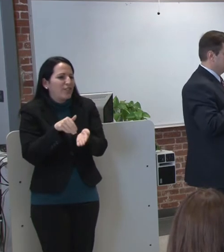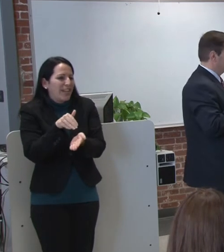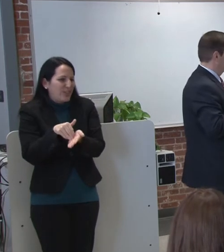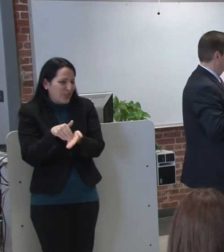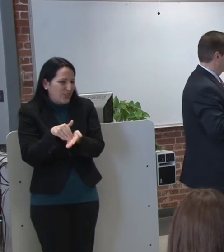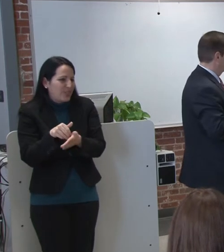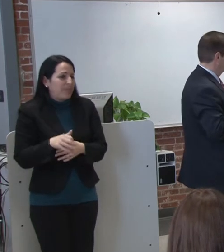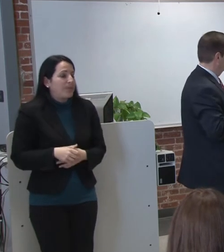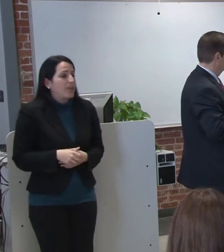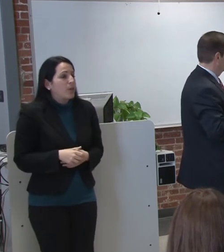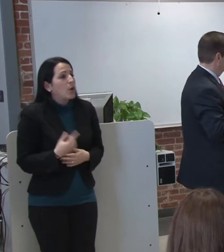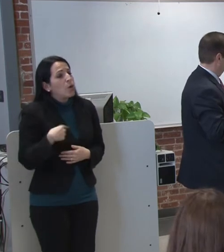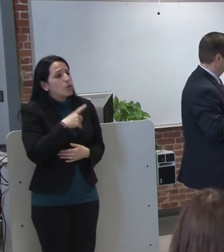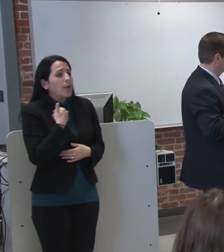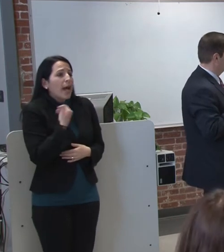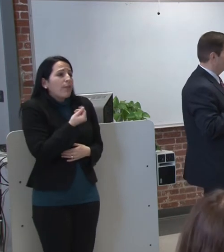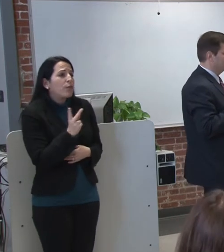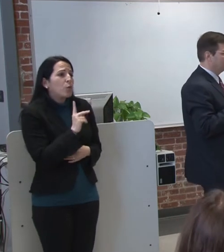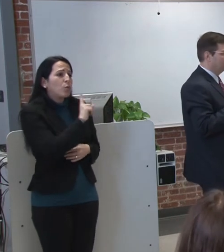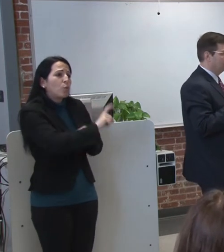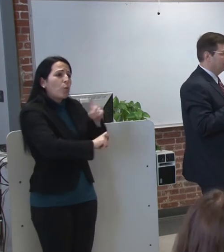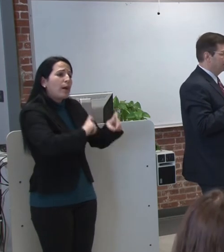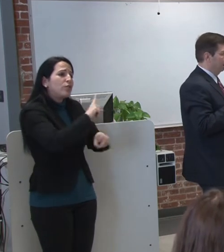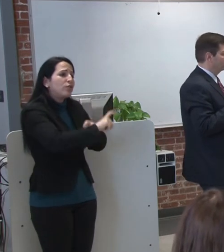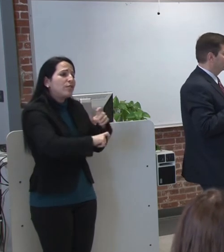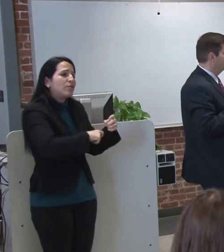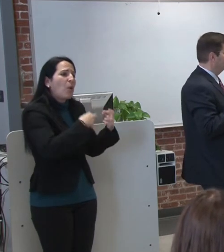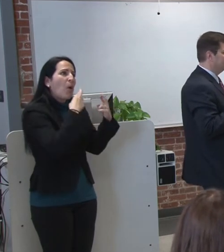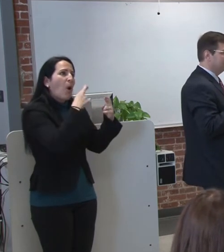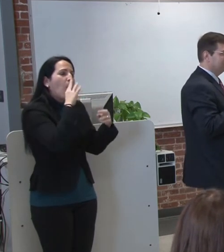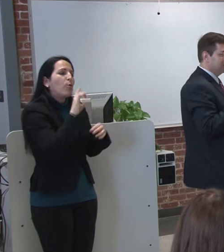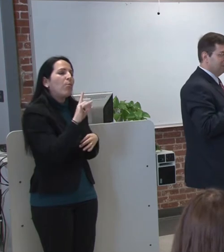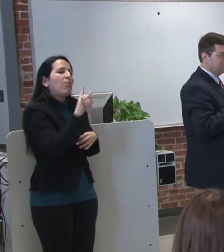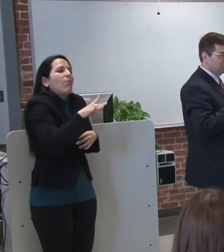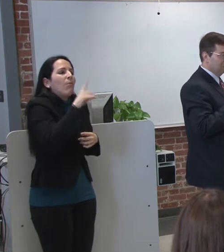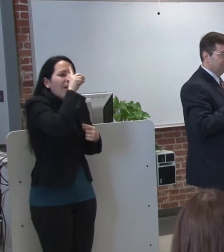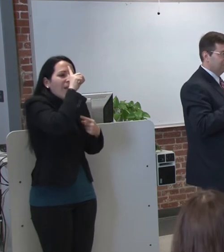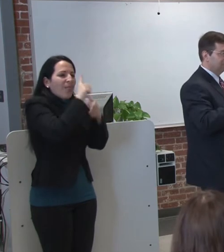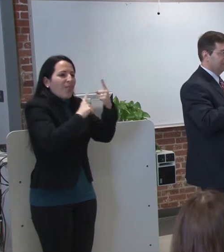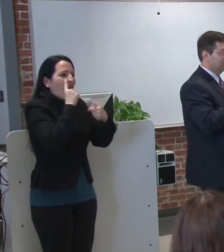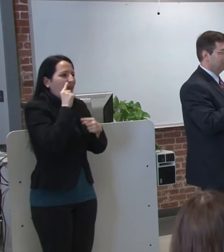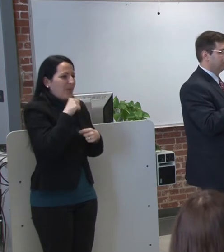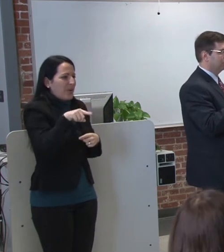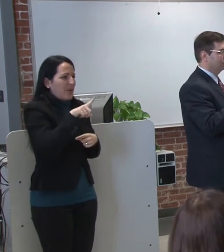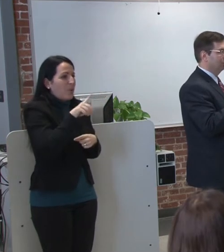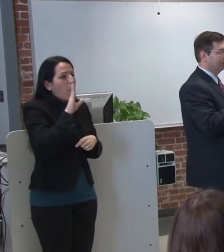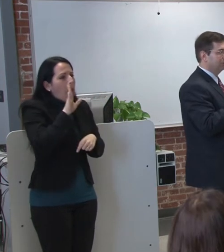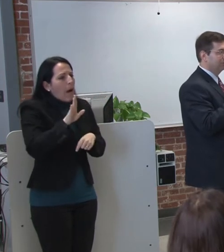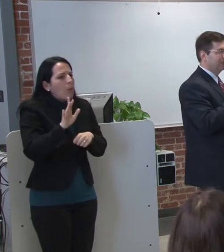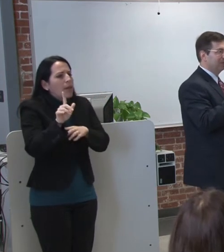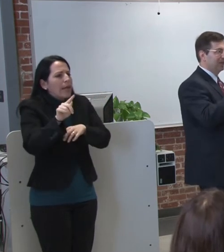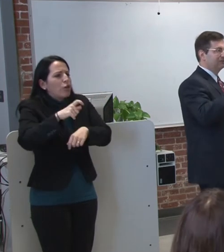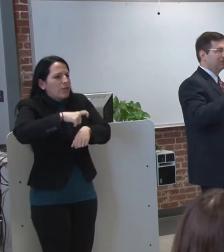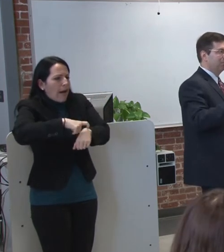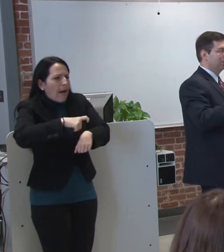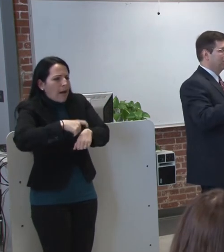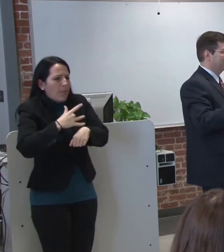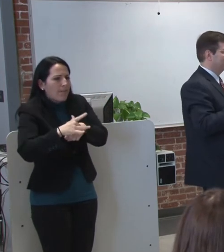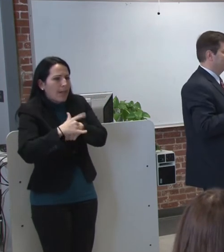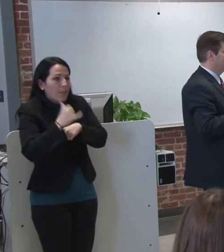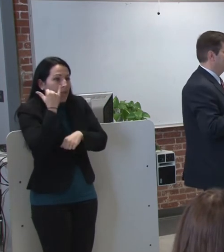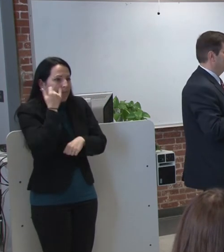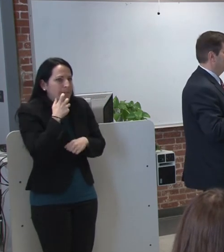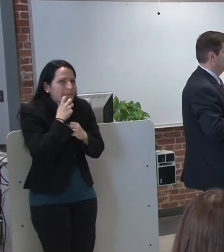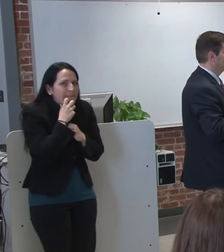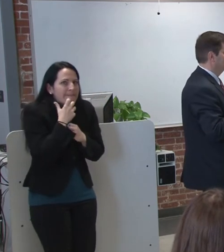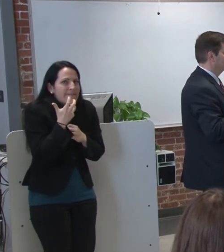of questions that will kind of hopefully spur some thought. I'll try to leave a little bit of time as well if there's any questions from the audience. So if anybody has any burning